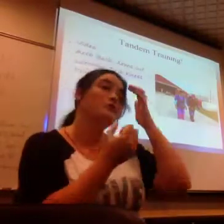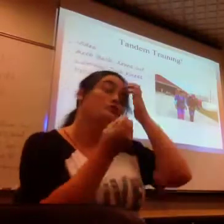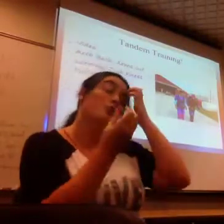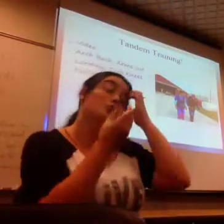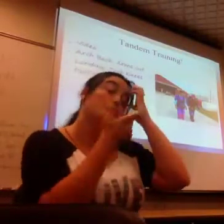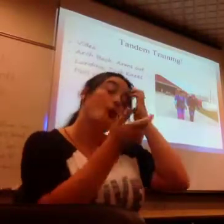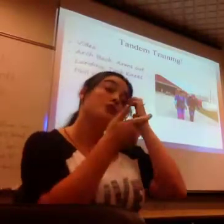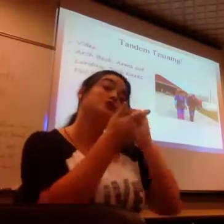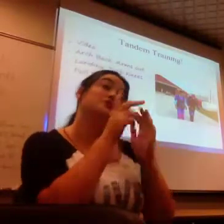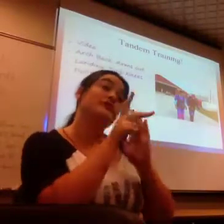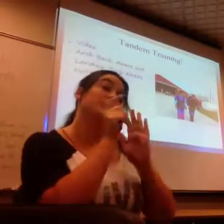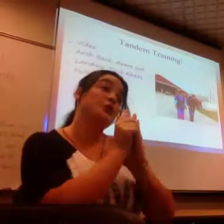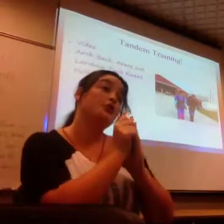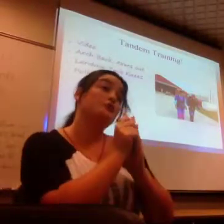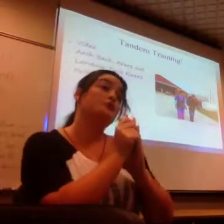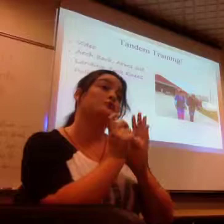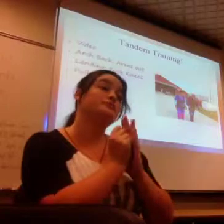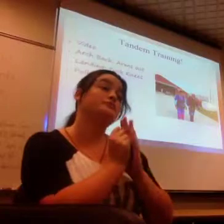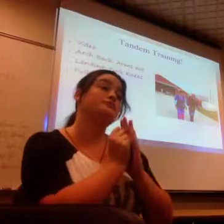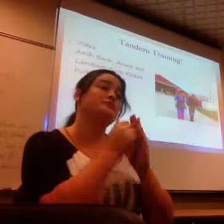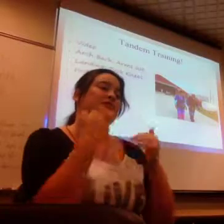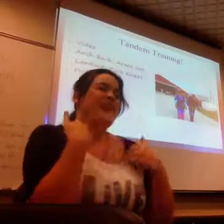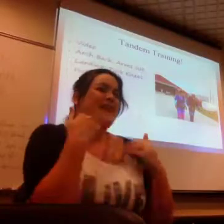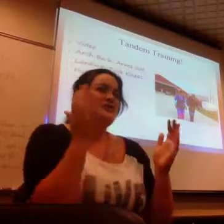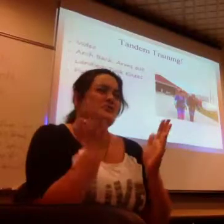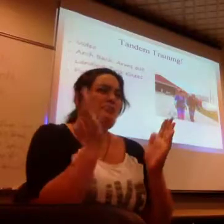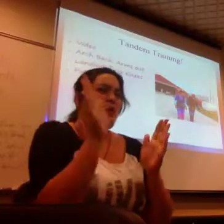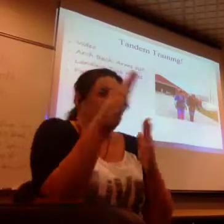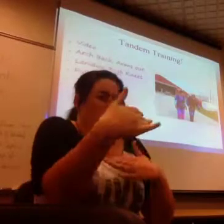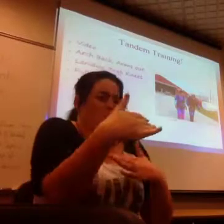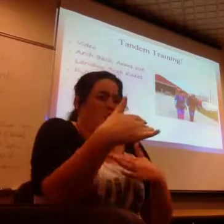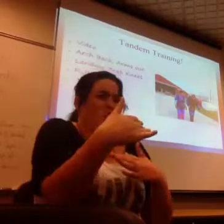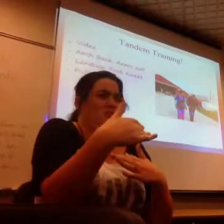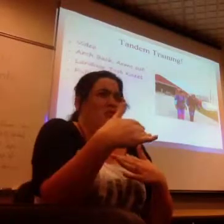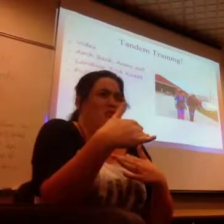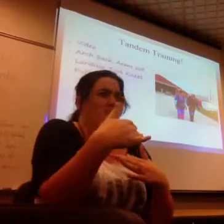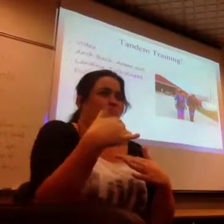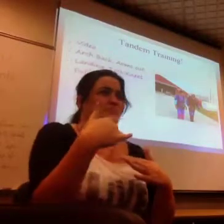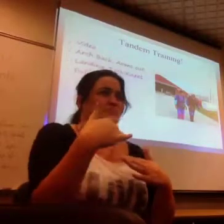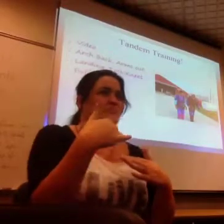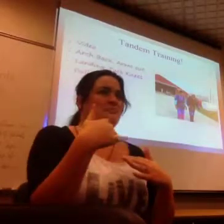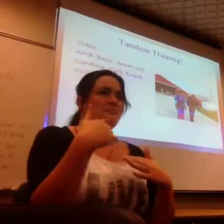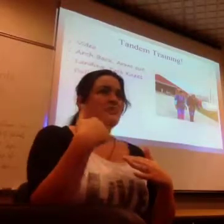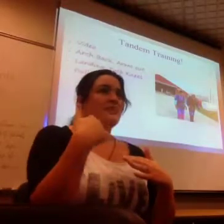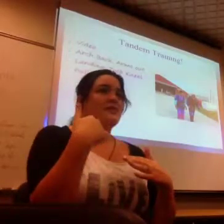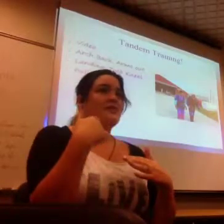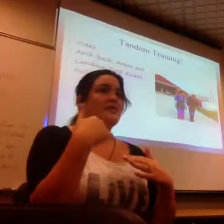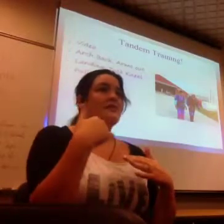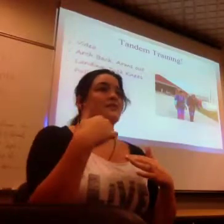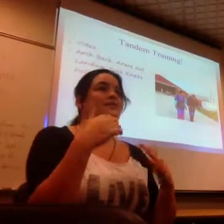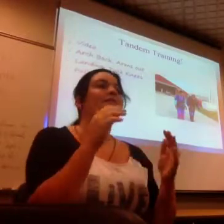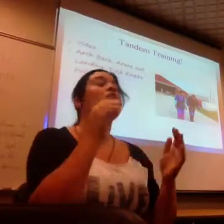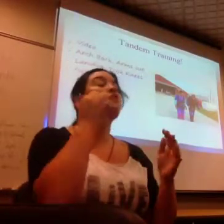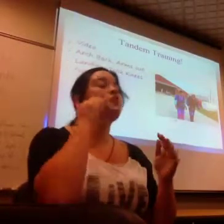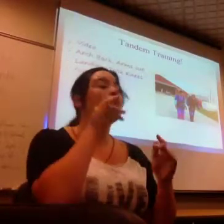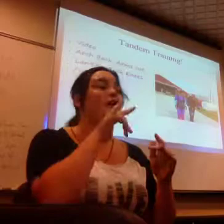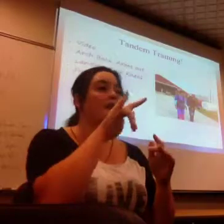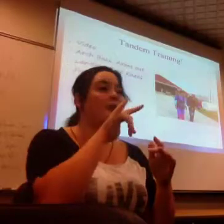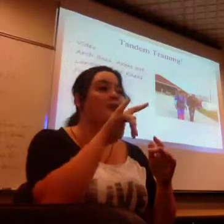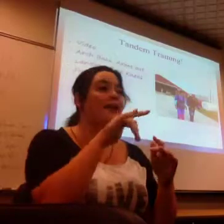come in. They have a little room where they have like the door of the airplane kind of, and then they also have a platform to